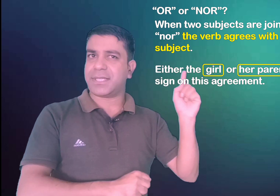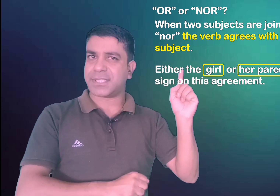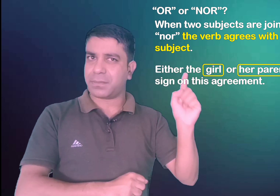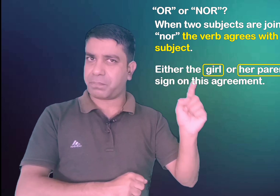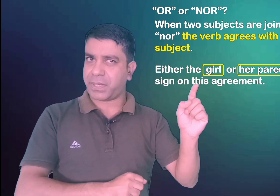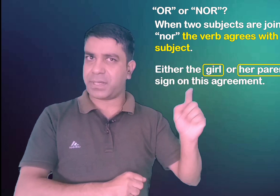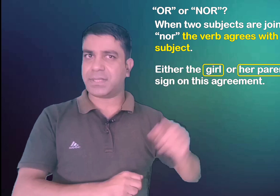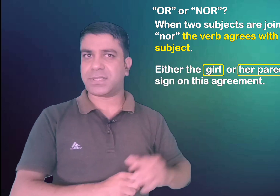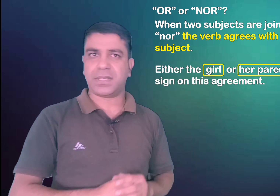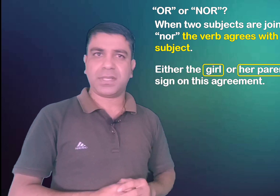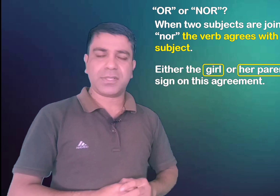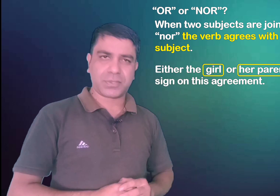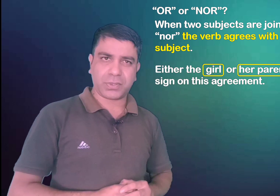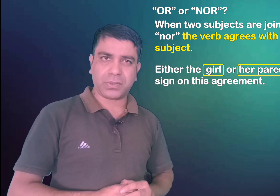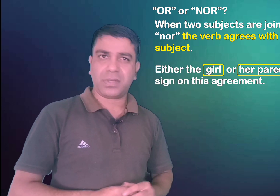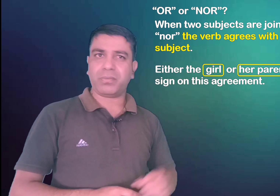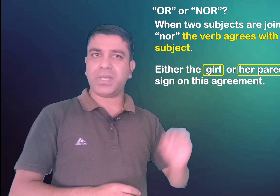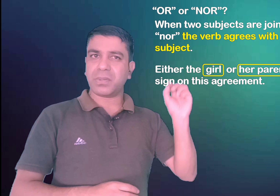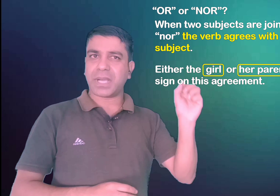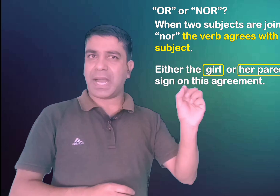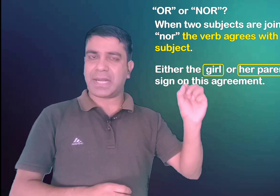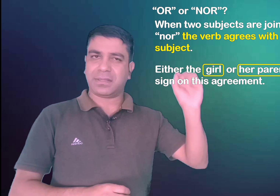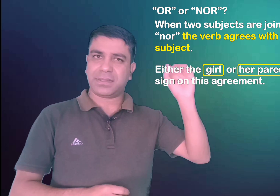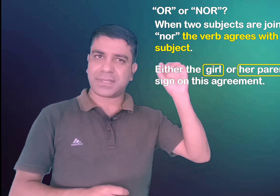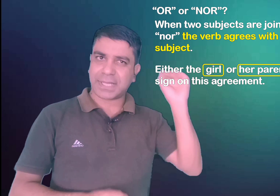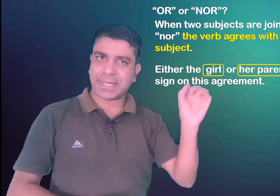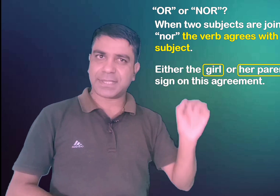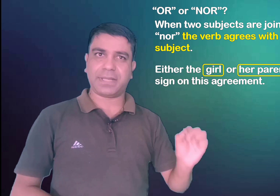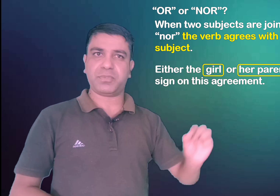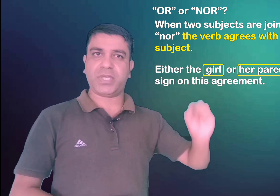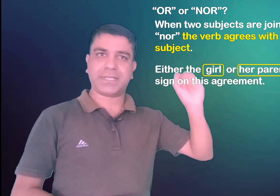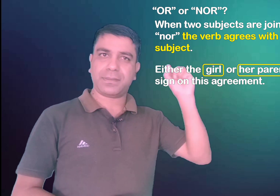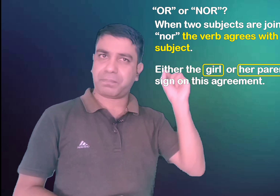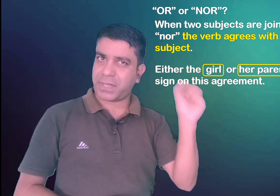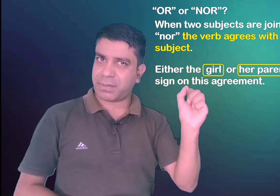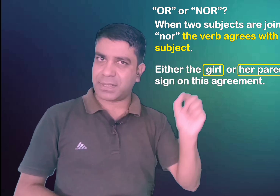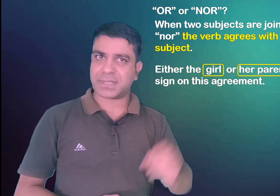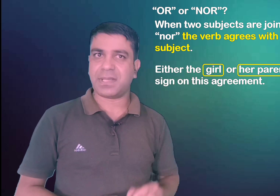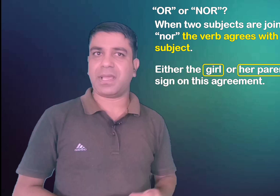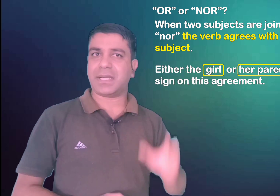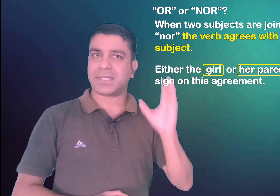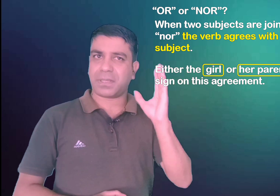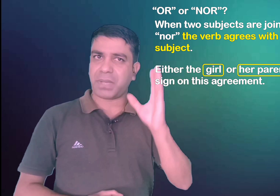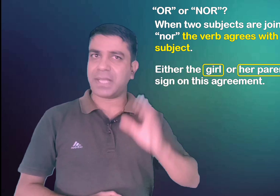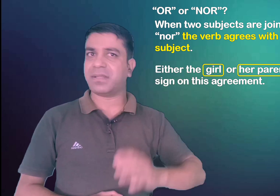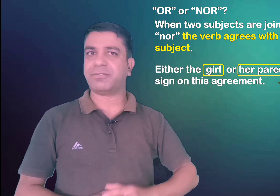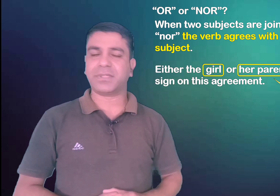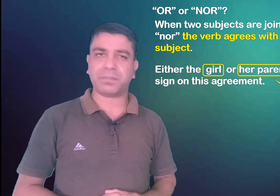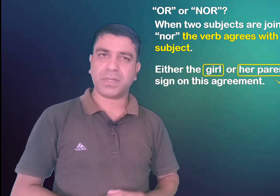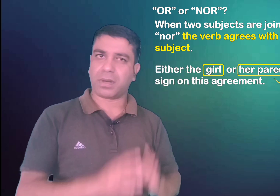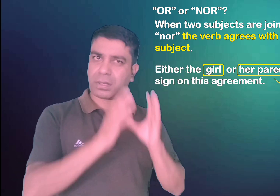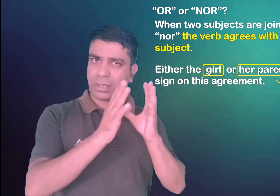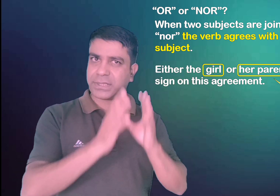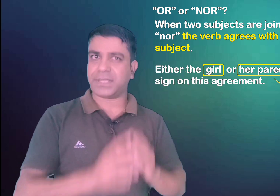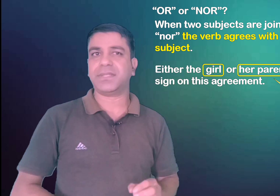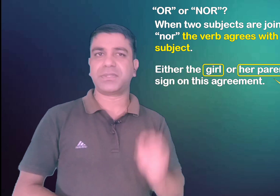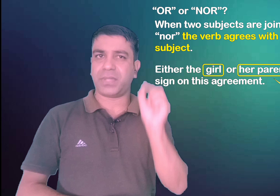is parents. So we look at the second subject, parents, and supply the verb according to